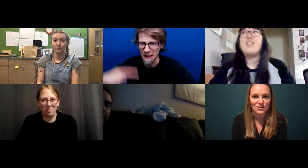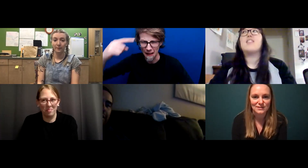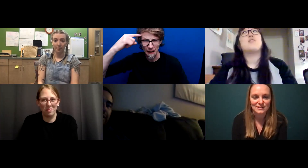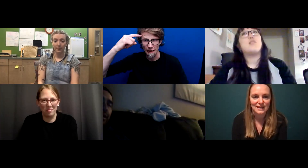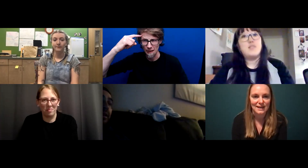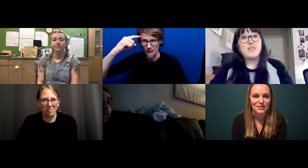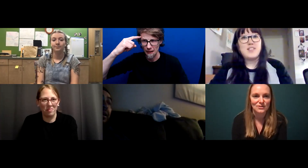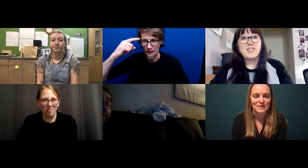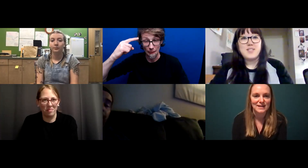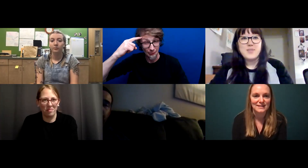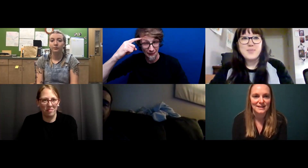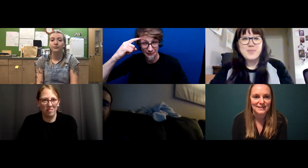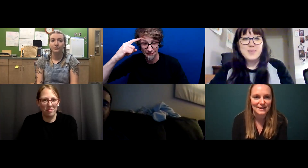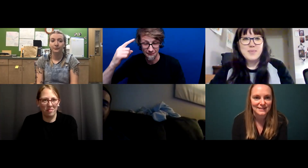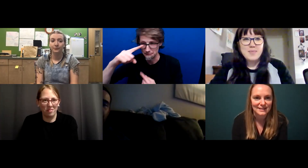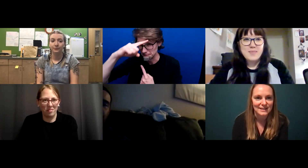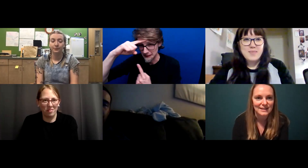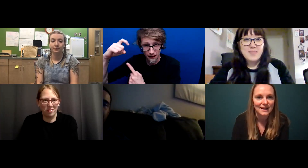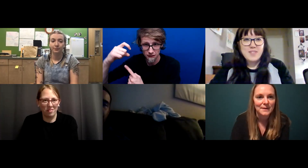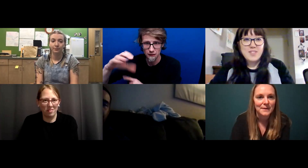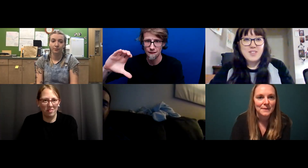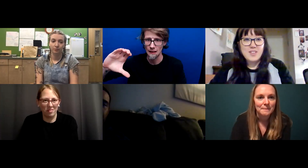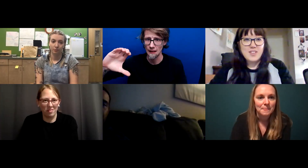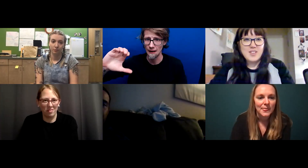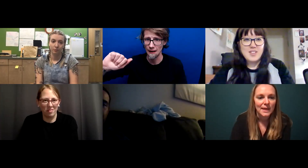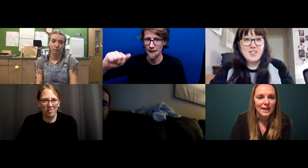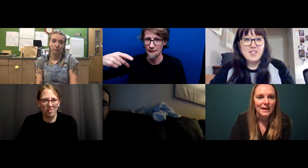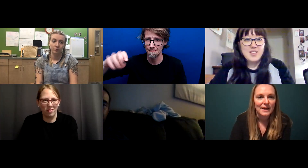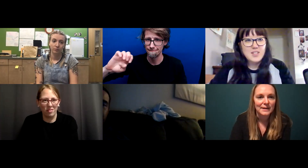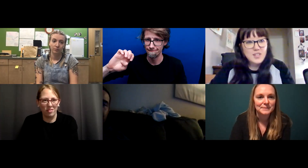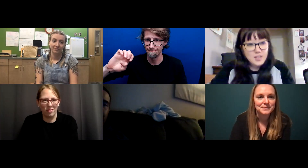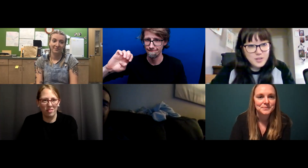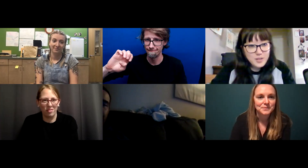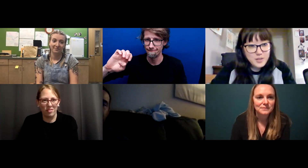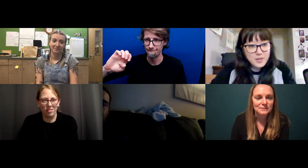Hay dos maneras de hacer esa seña.